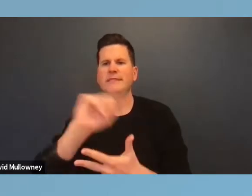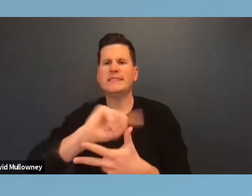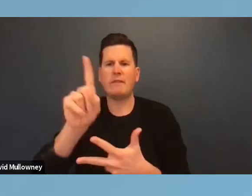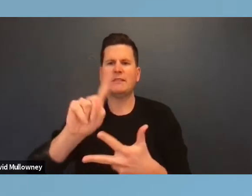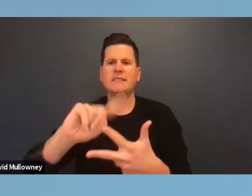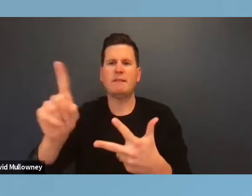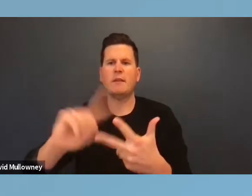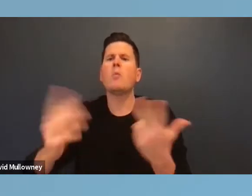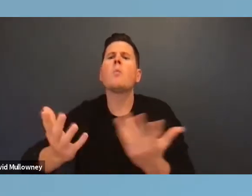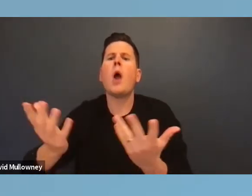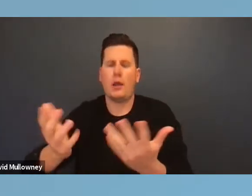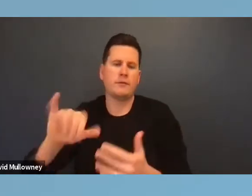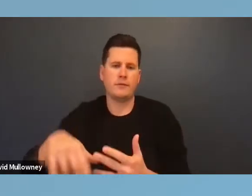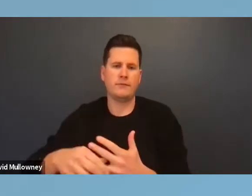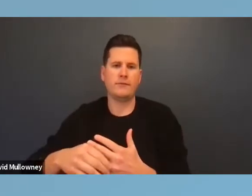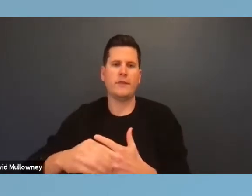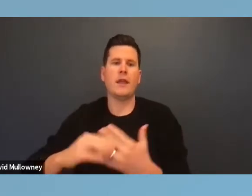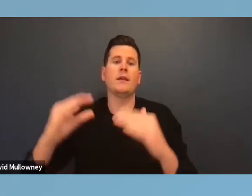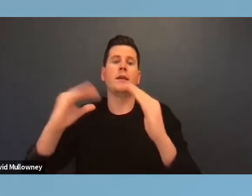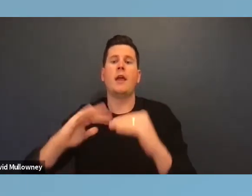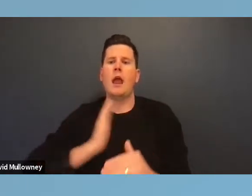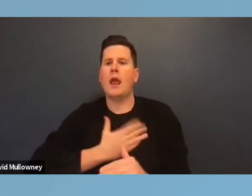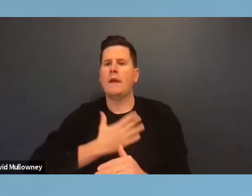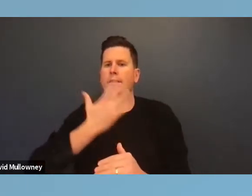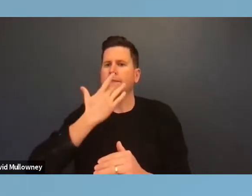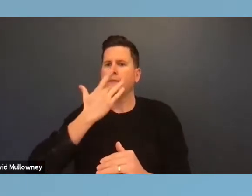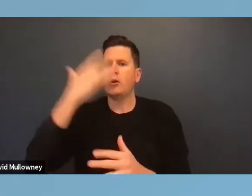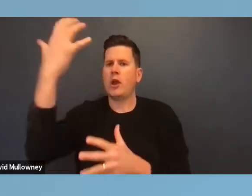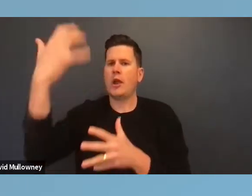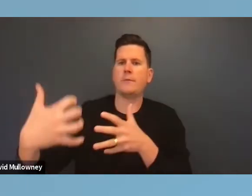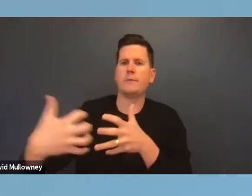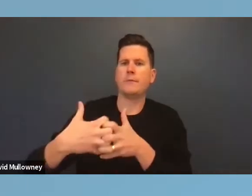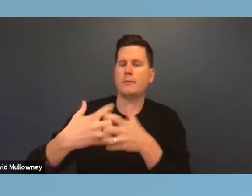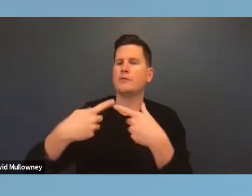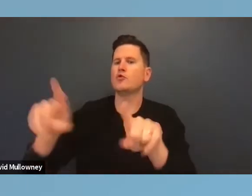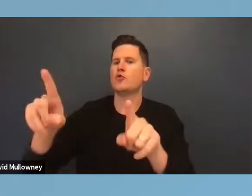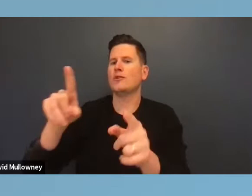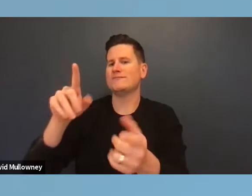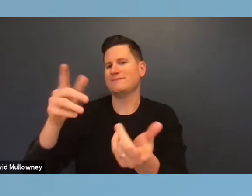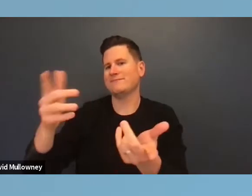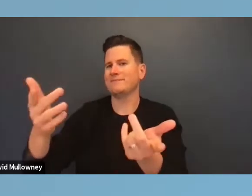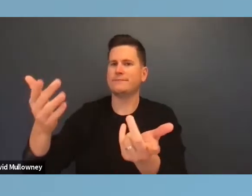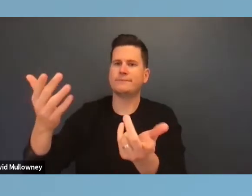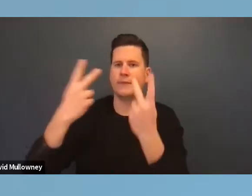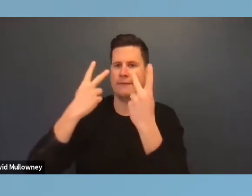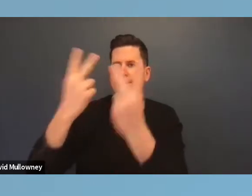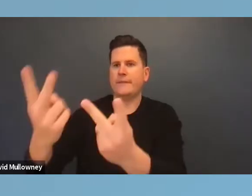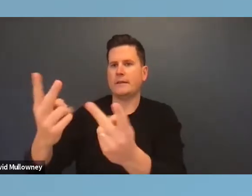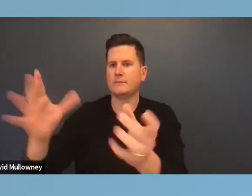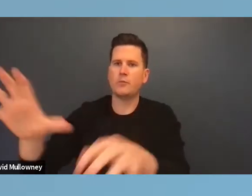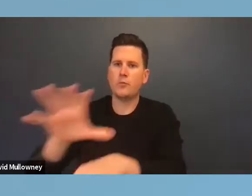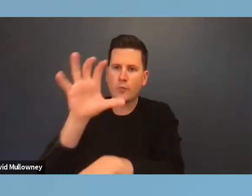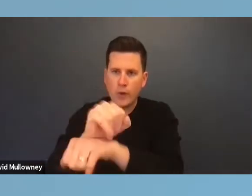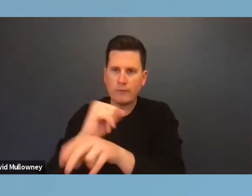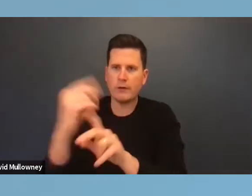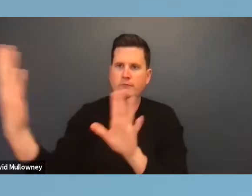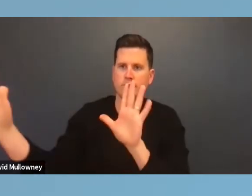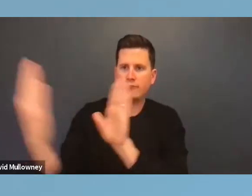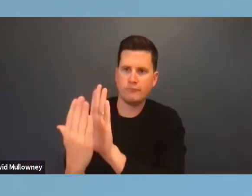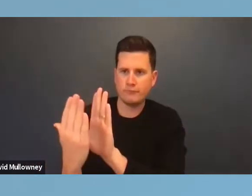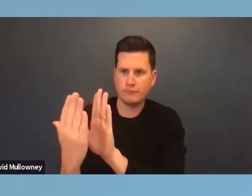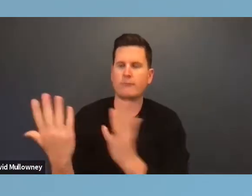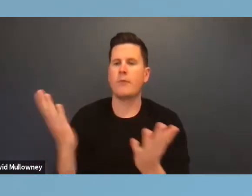same. We will discuss the differences. Our preferred accommodations during our visit